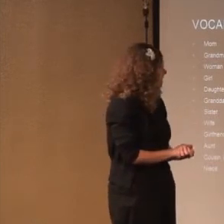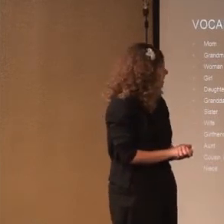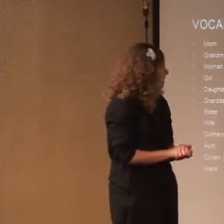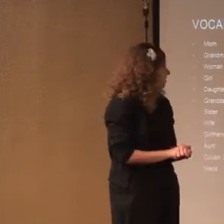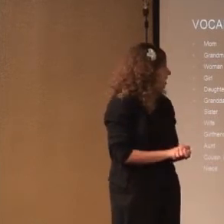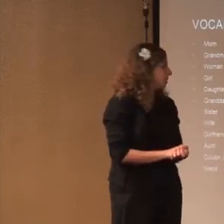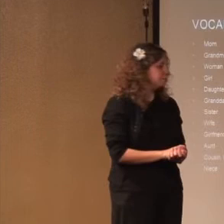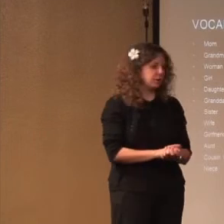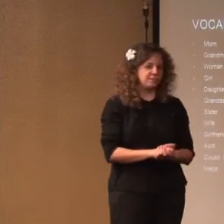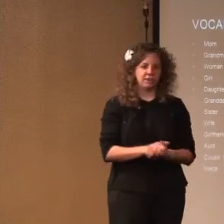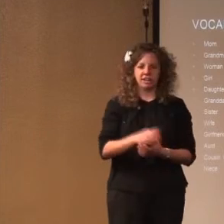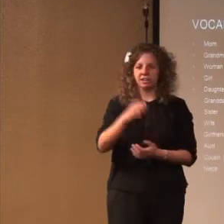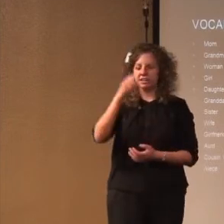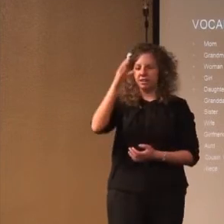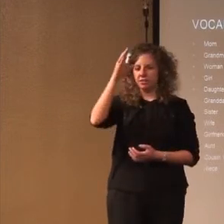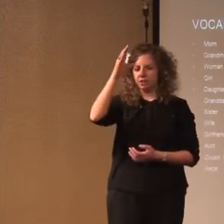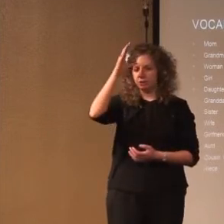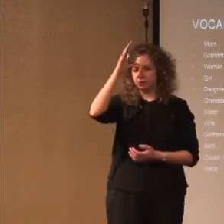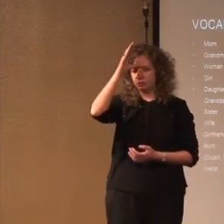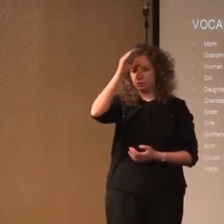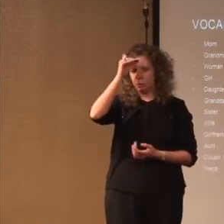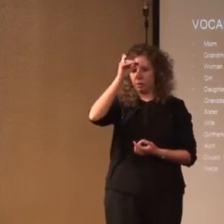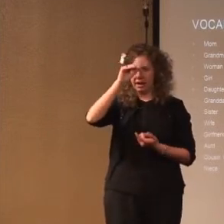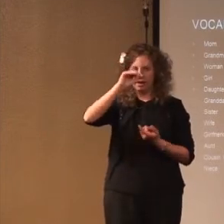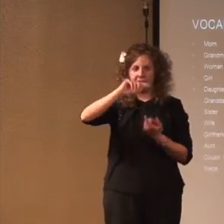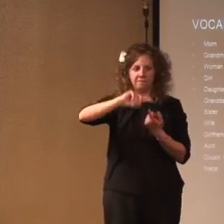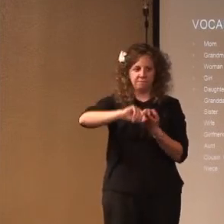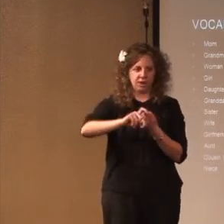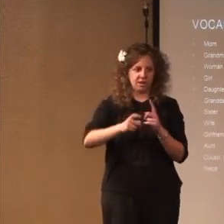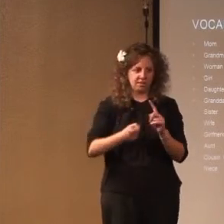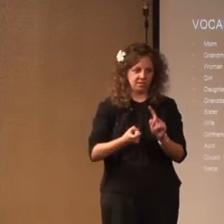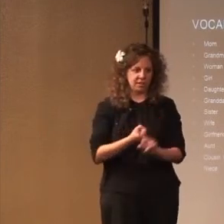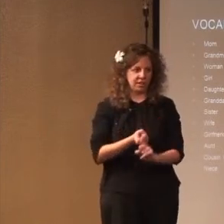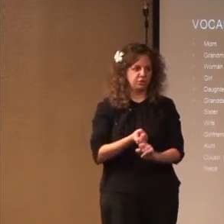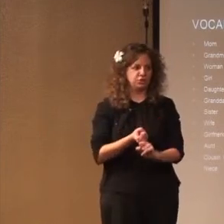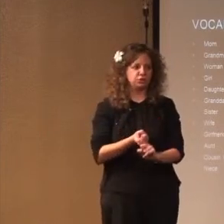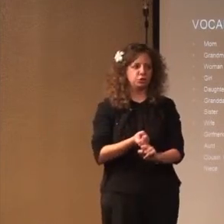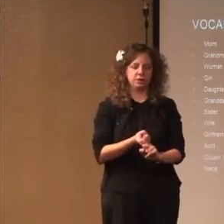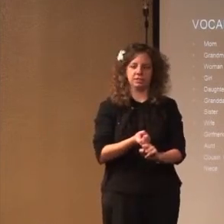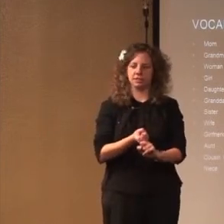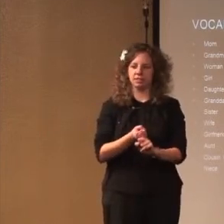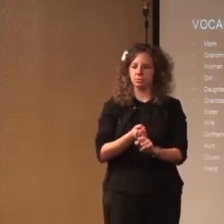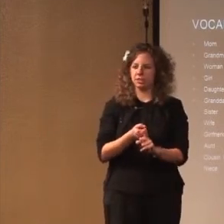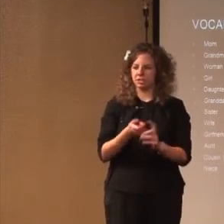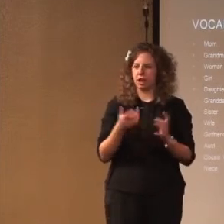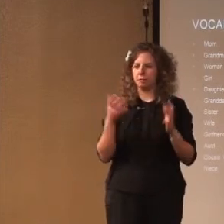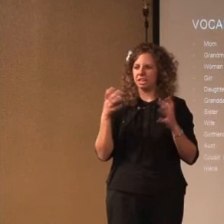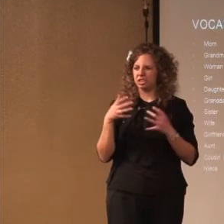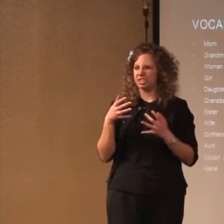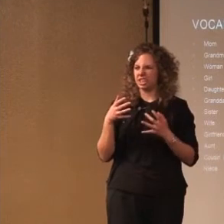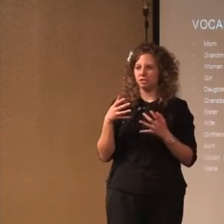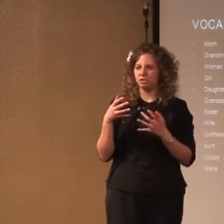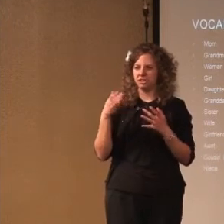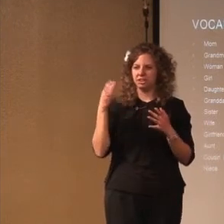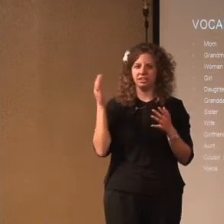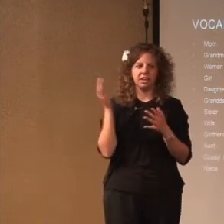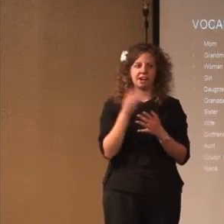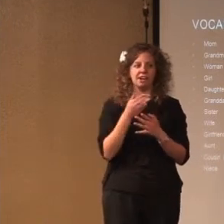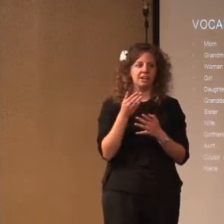Okay, and then boyfriend, then you do boyfriend. You just do it once, because when it's a combination sign, usually they get out any